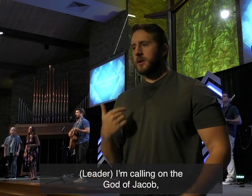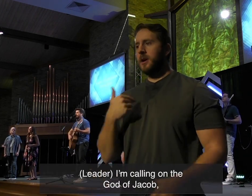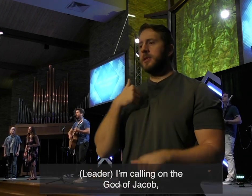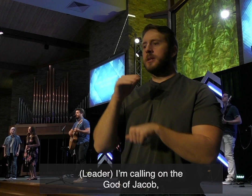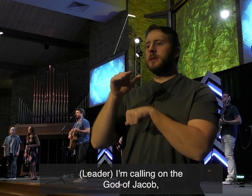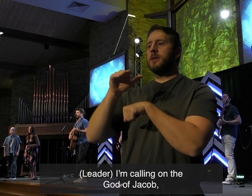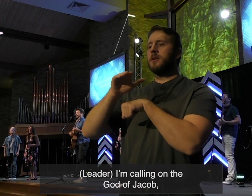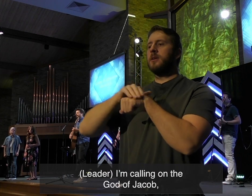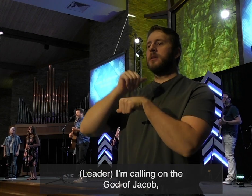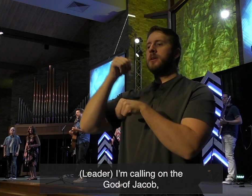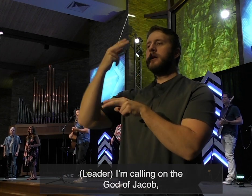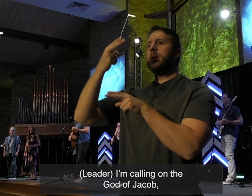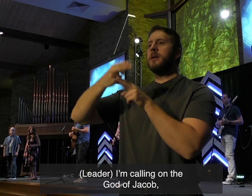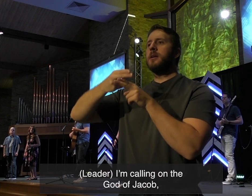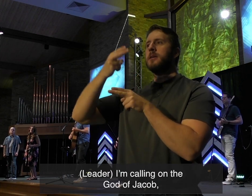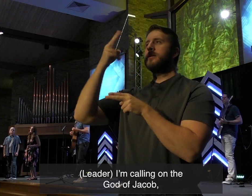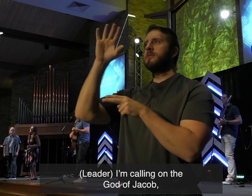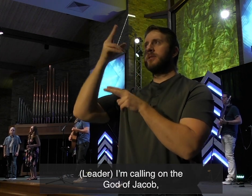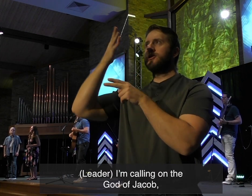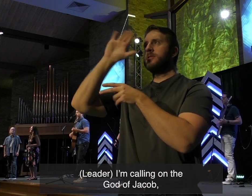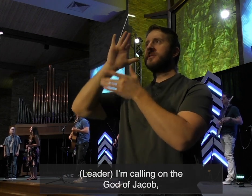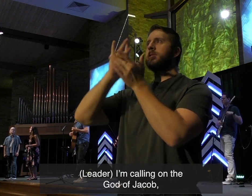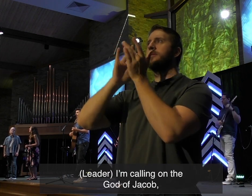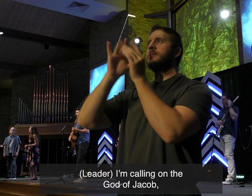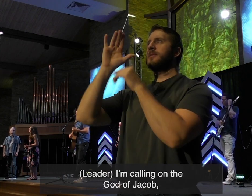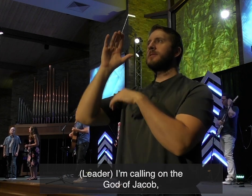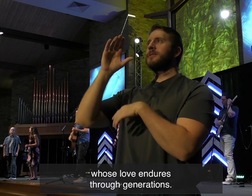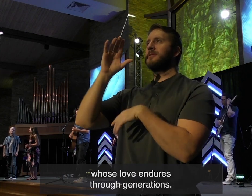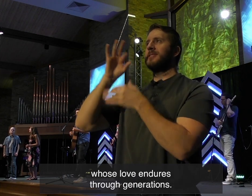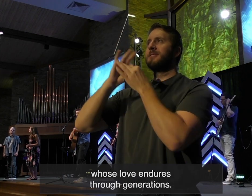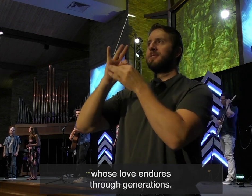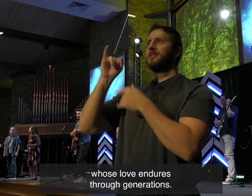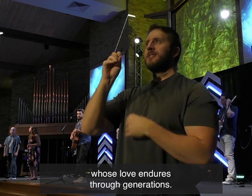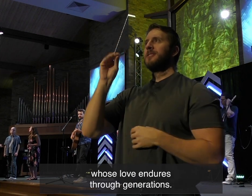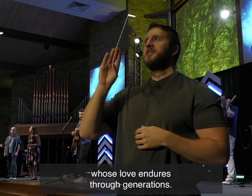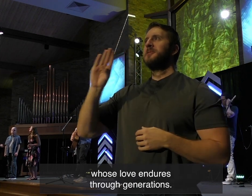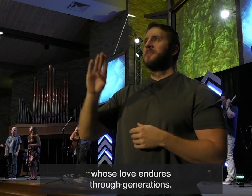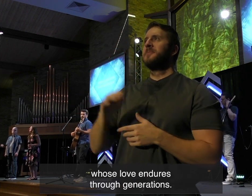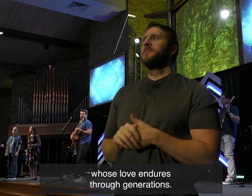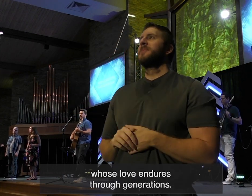I'm calling on the God of